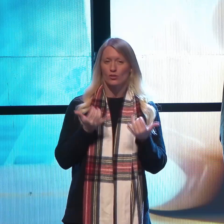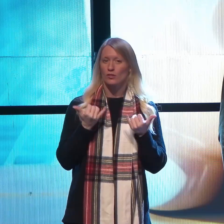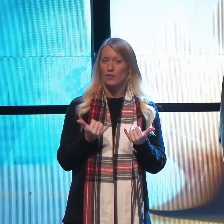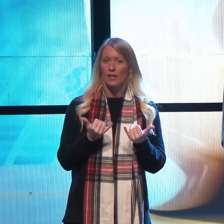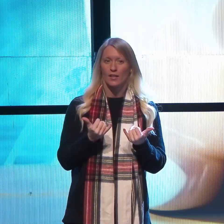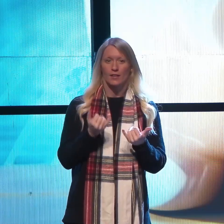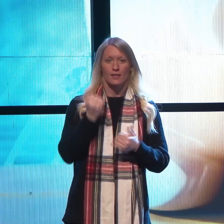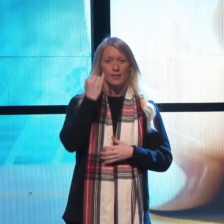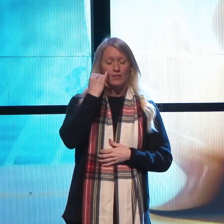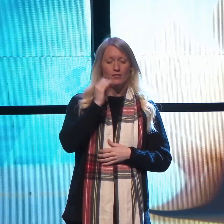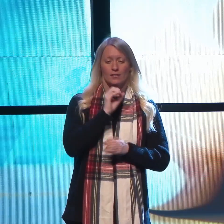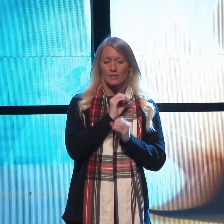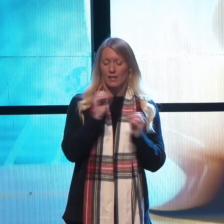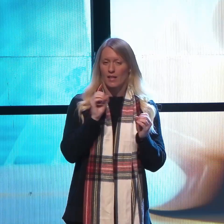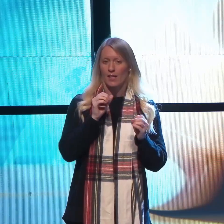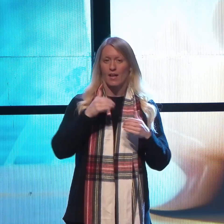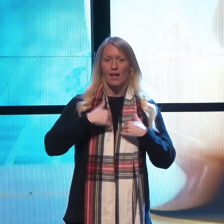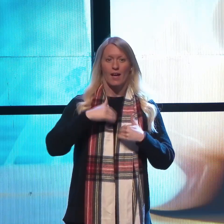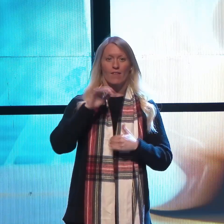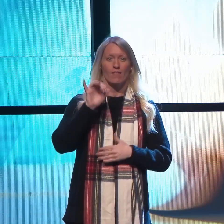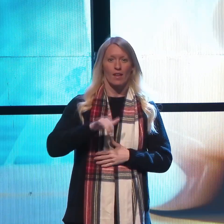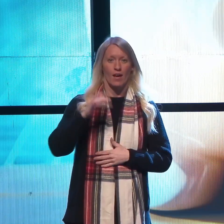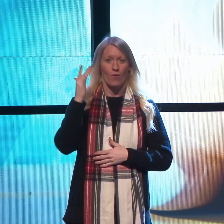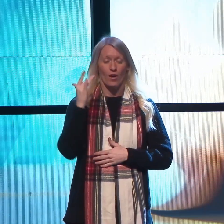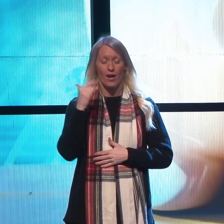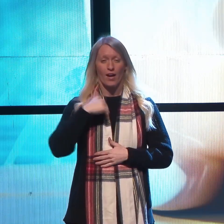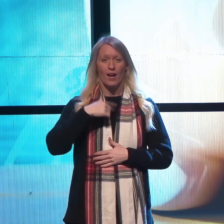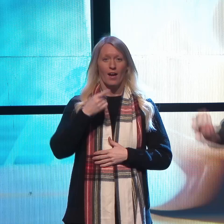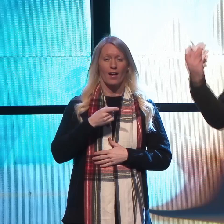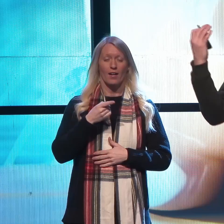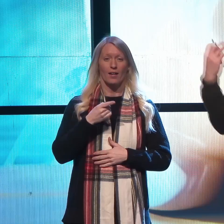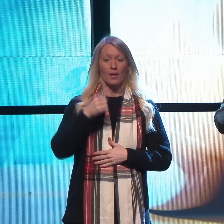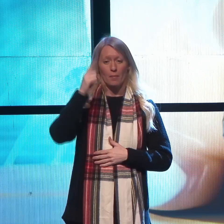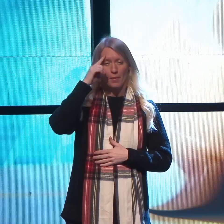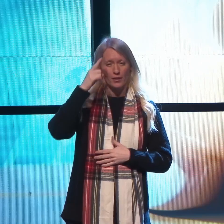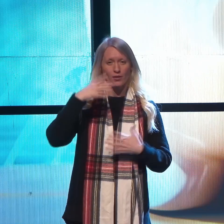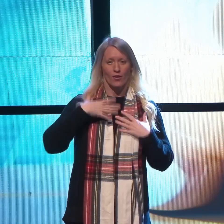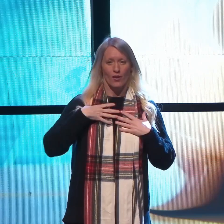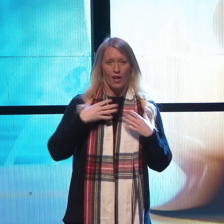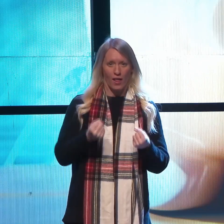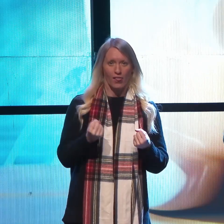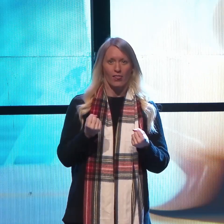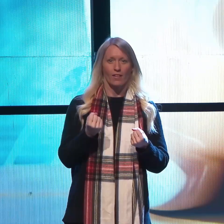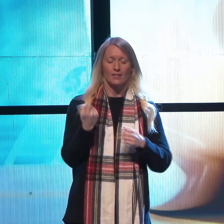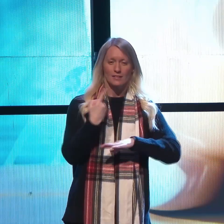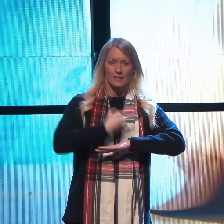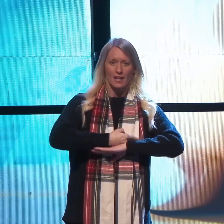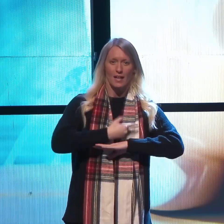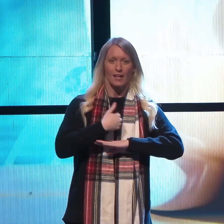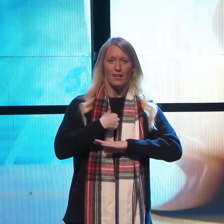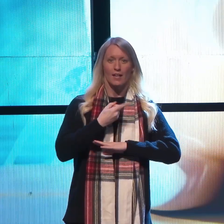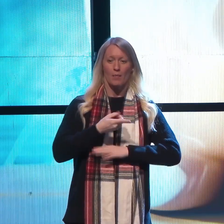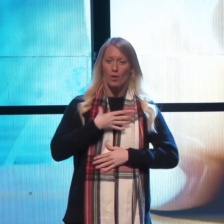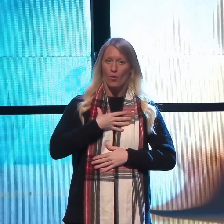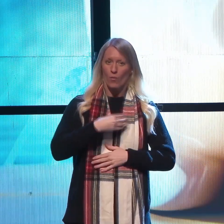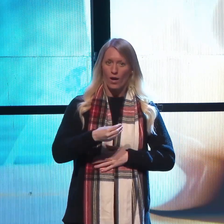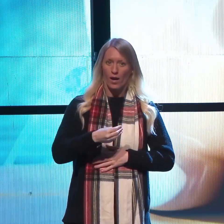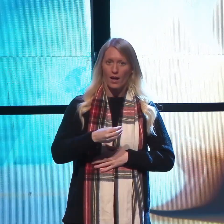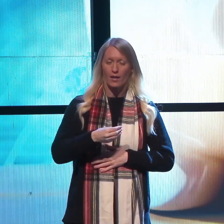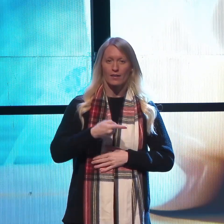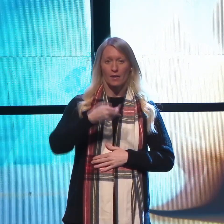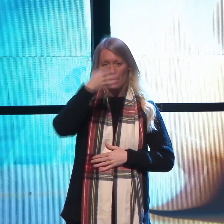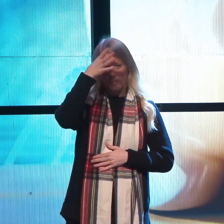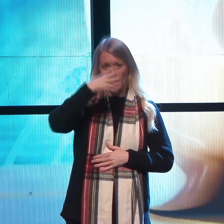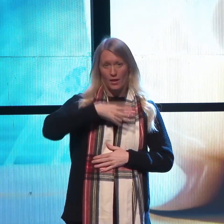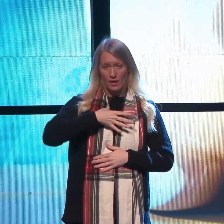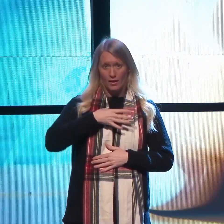video. I need a mental health day. And I'm a white male. Give me a break. Heterosexual at that